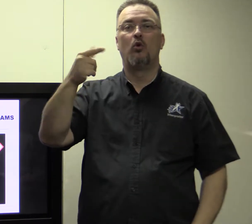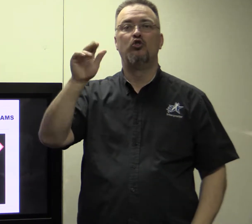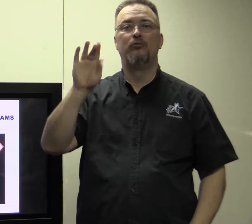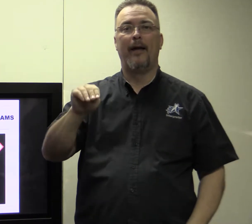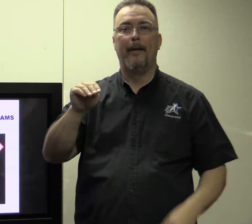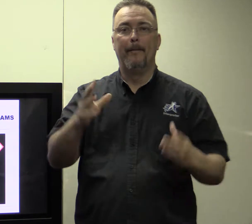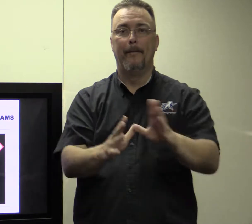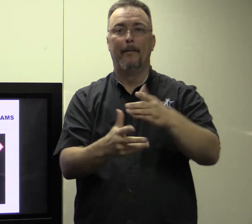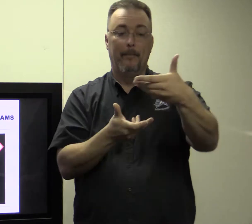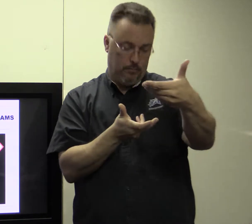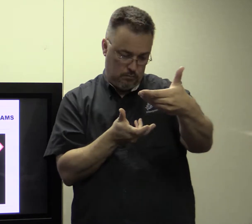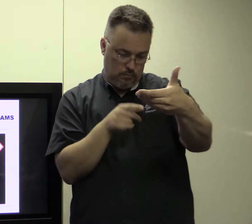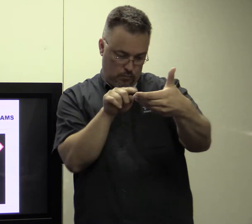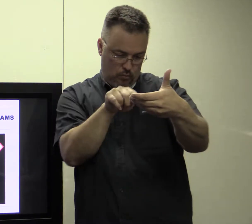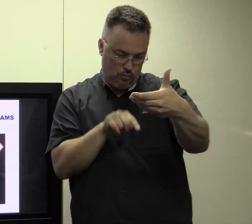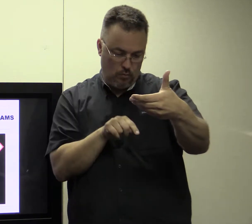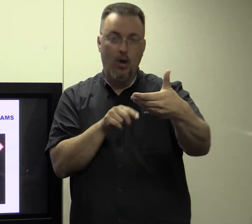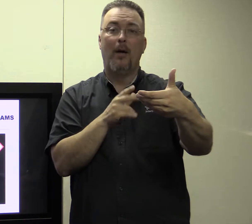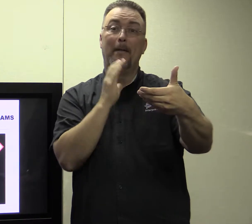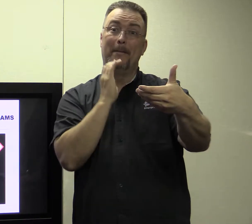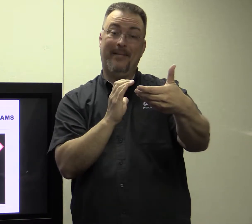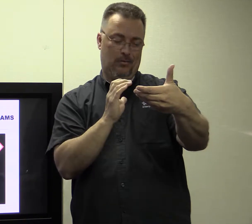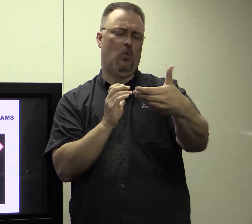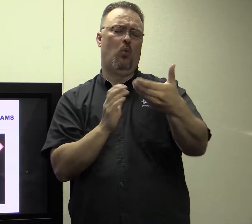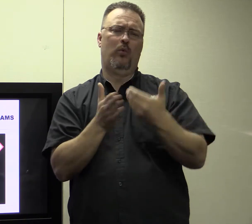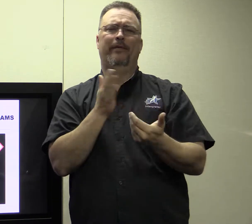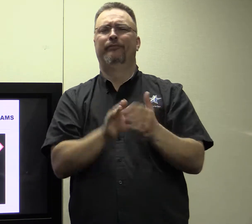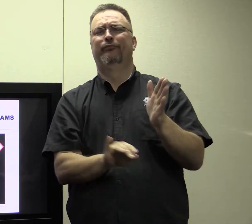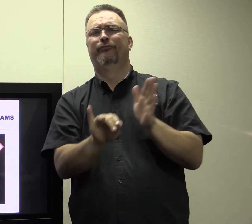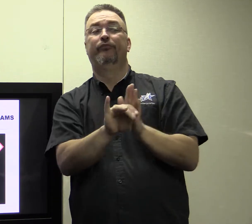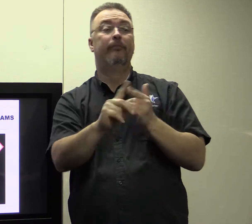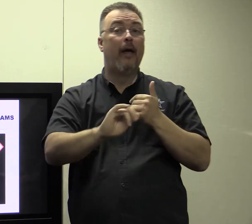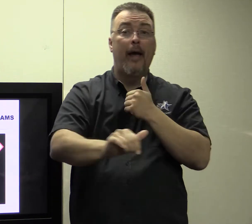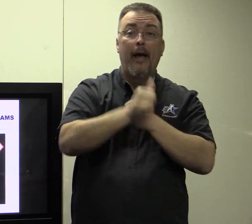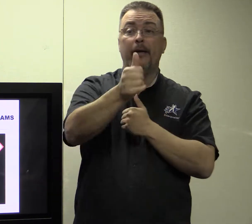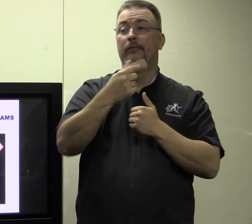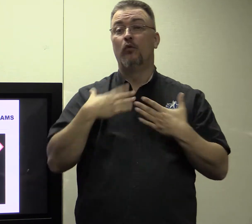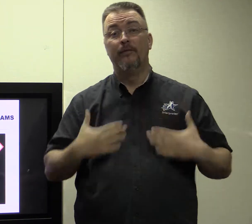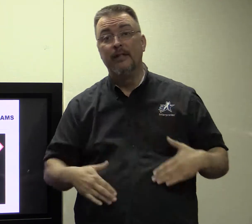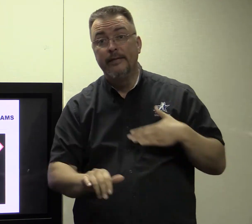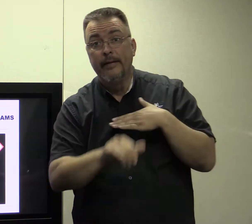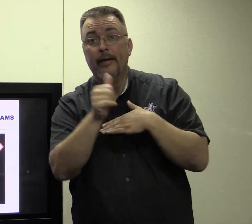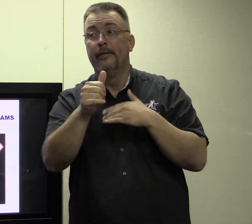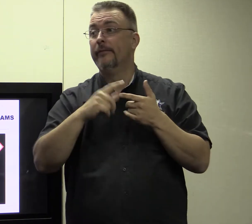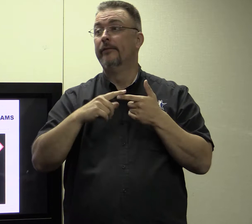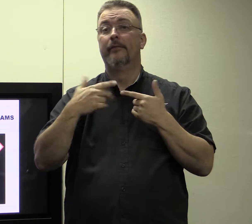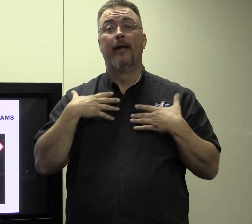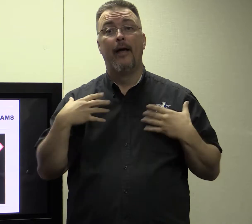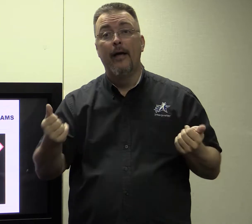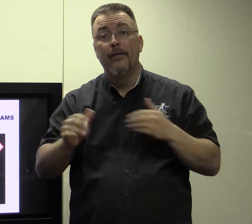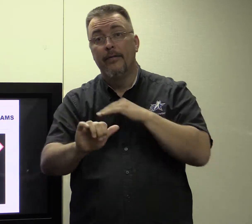hazards. Physical hazards, health hazards, environmental hazards.